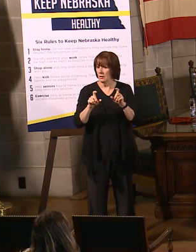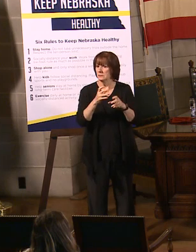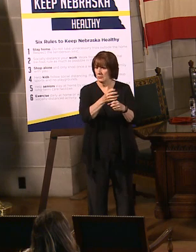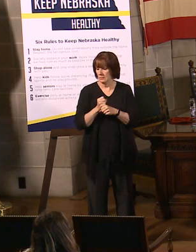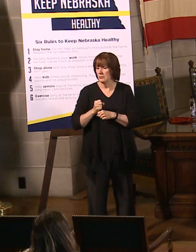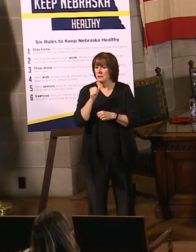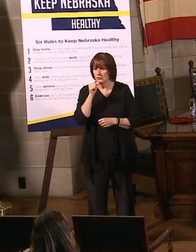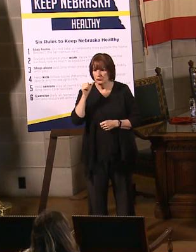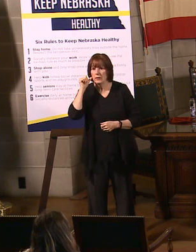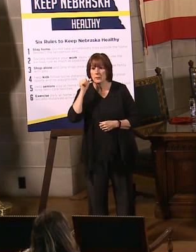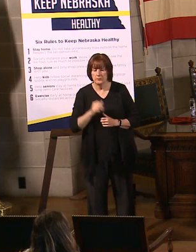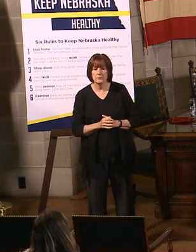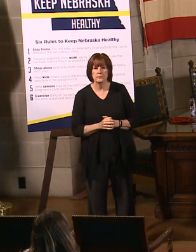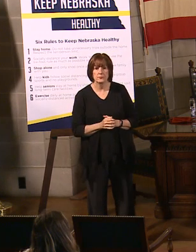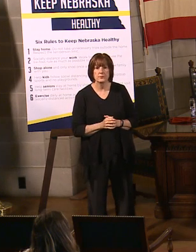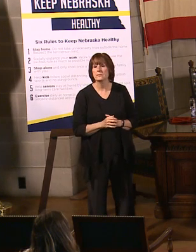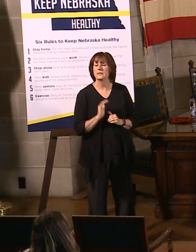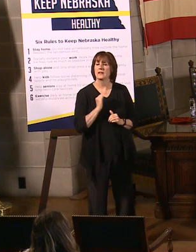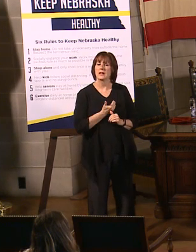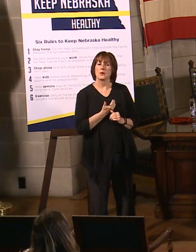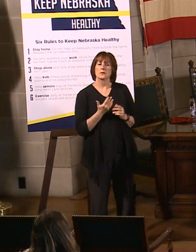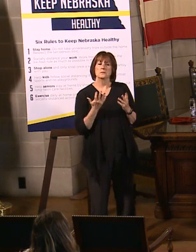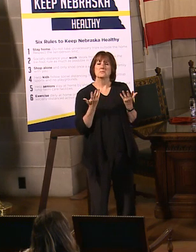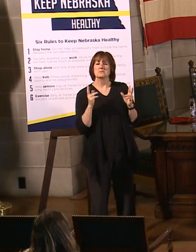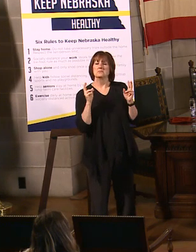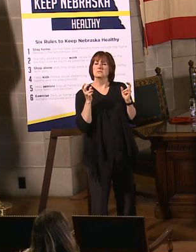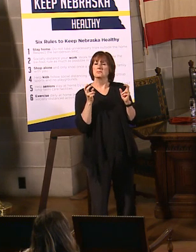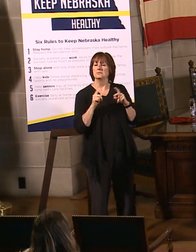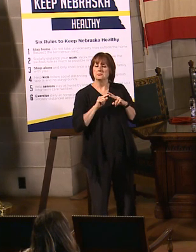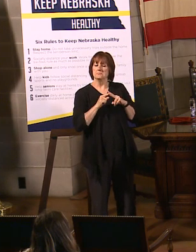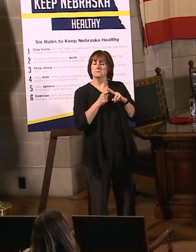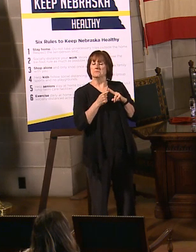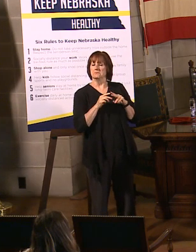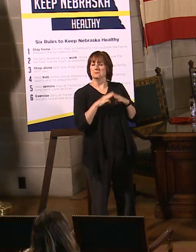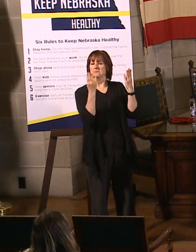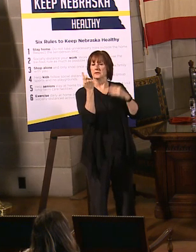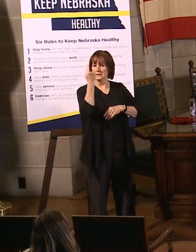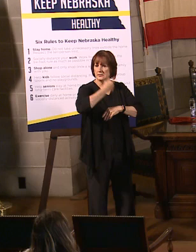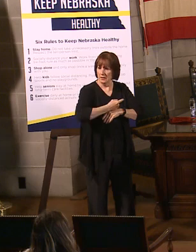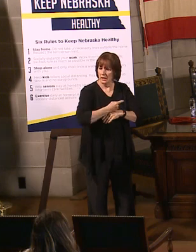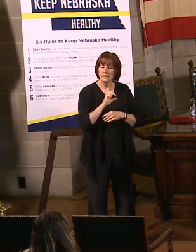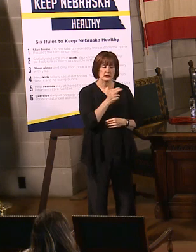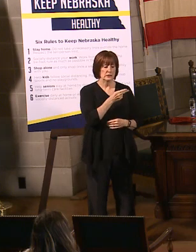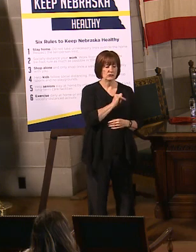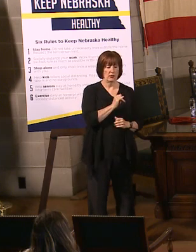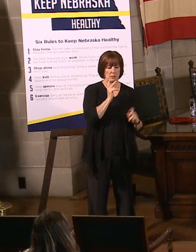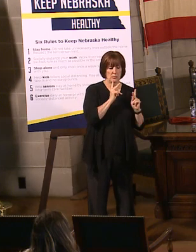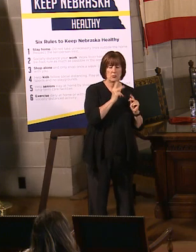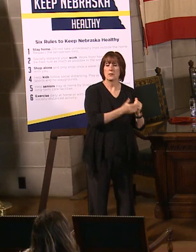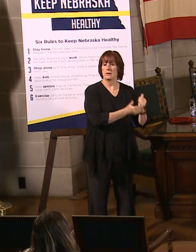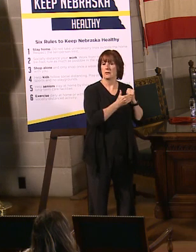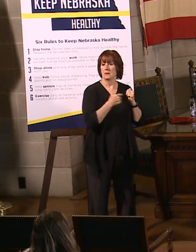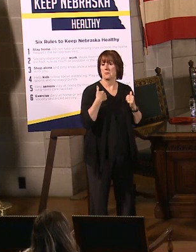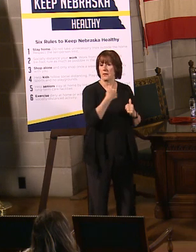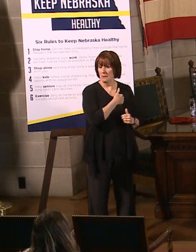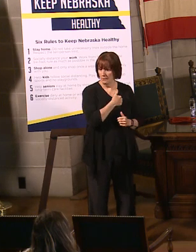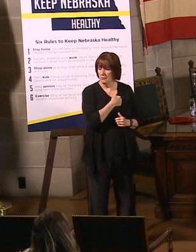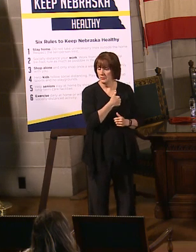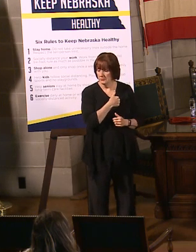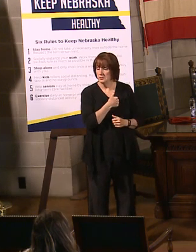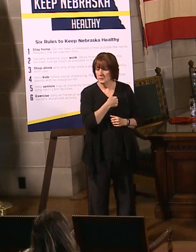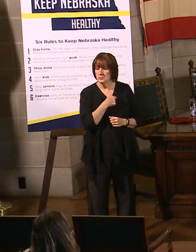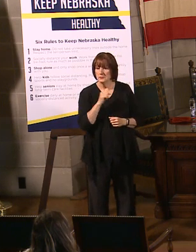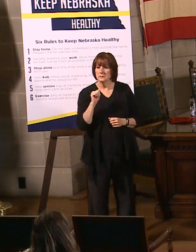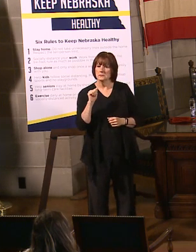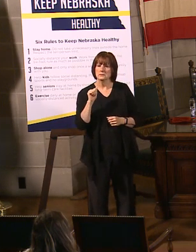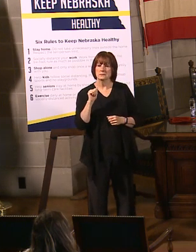at kind of our soft launch day. We had the folks at CHI helping us at the CHI Health Center Arena. That's